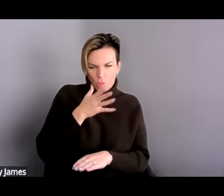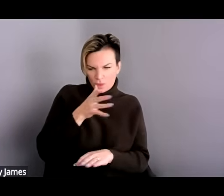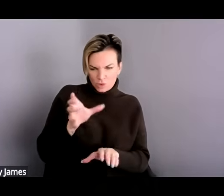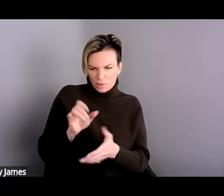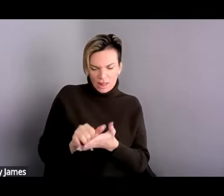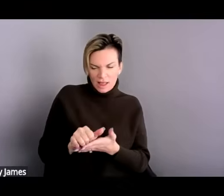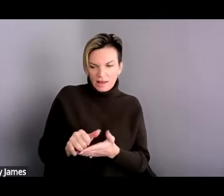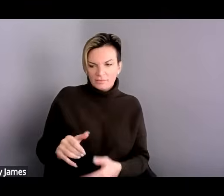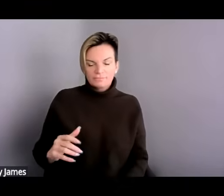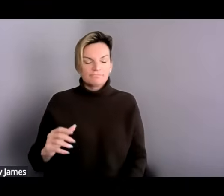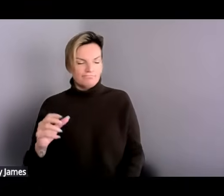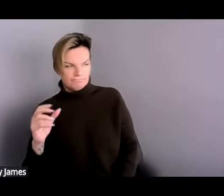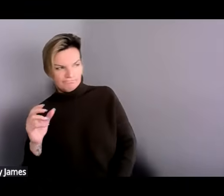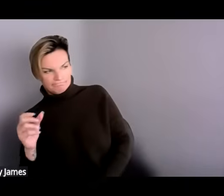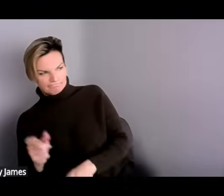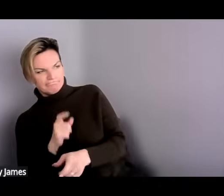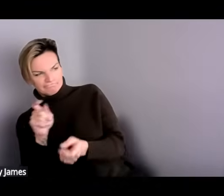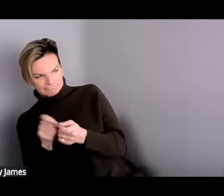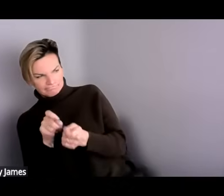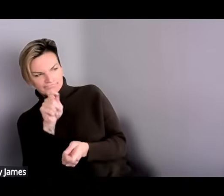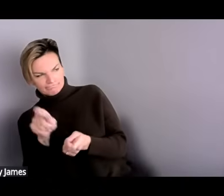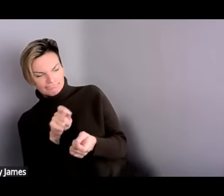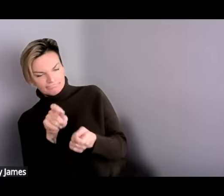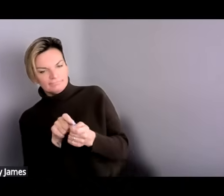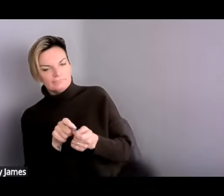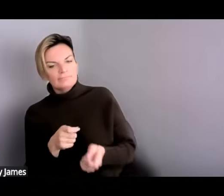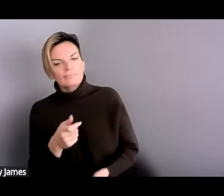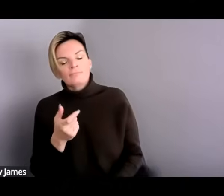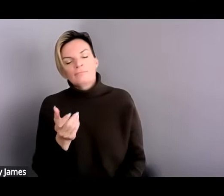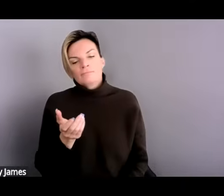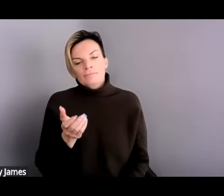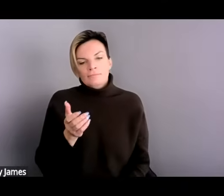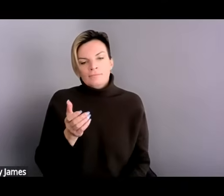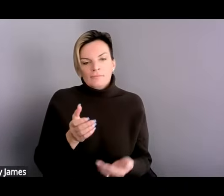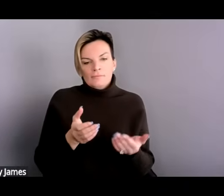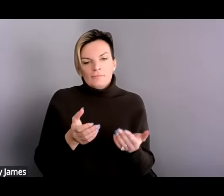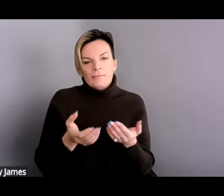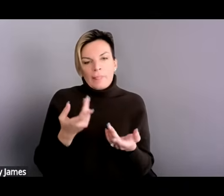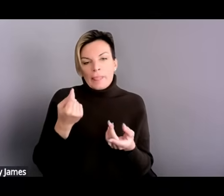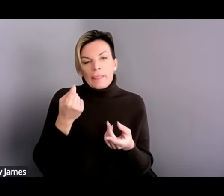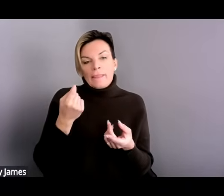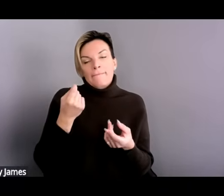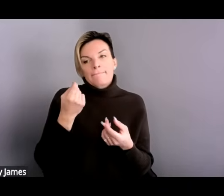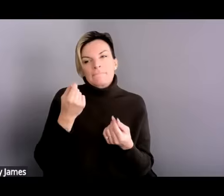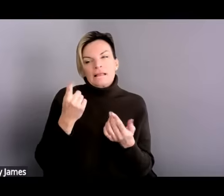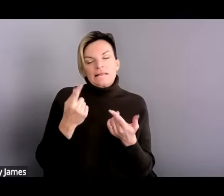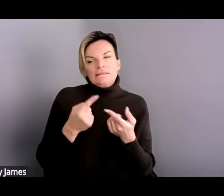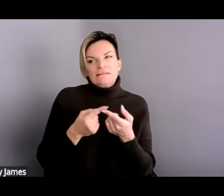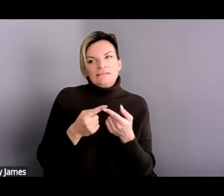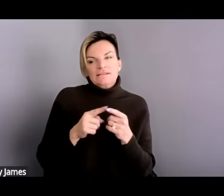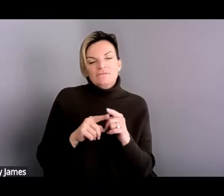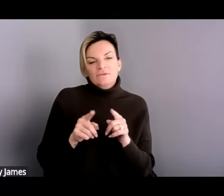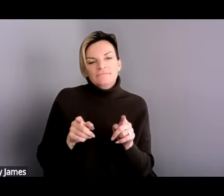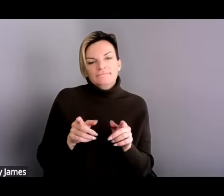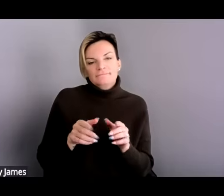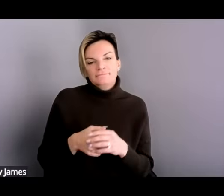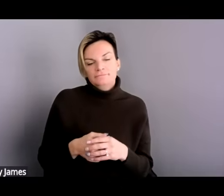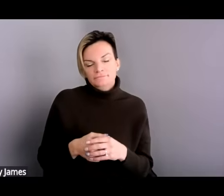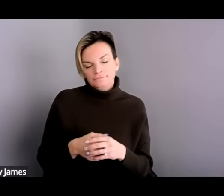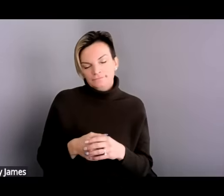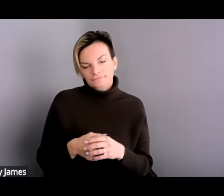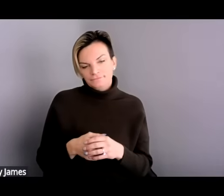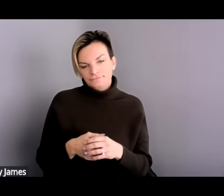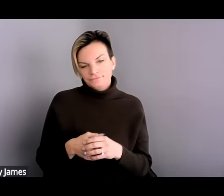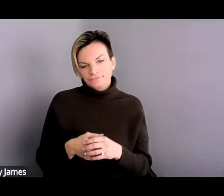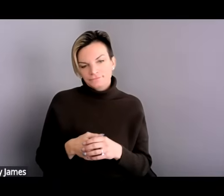and the only thing I see here that may be like a little bit different here is you are like, put this